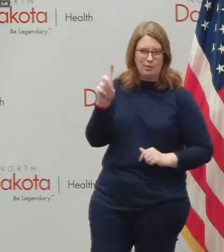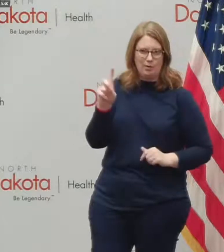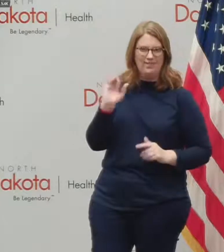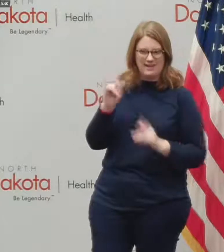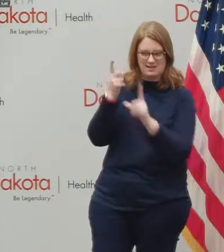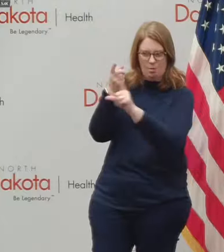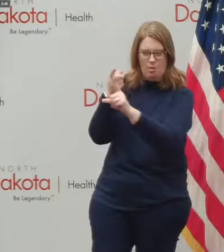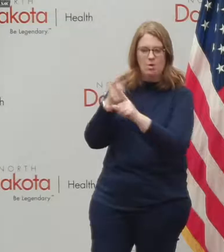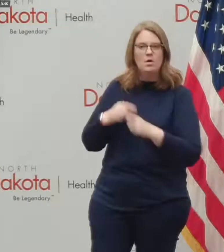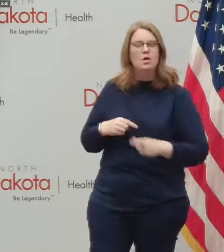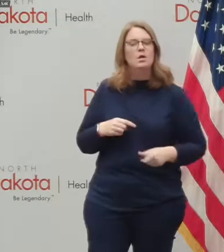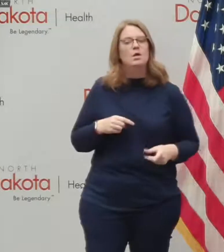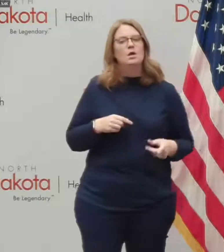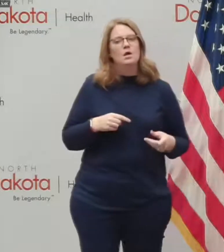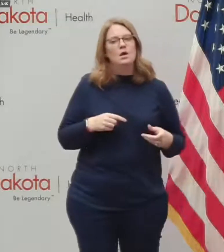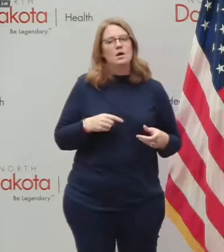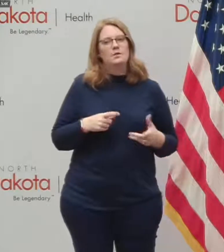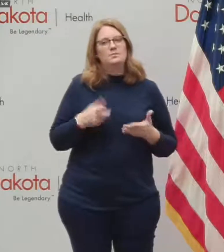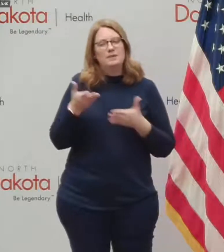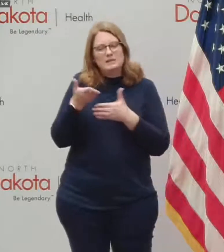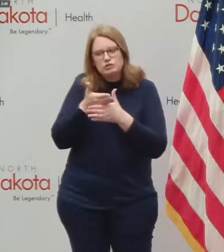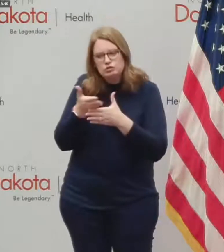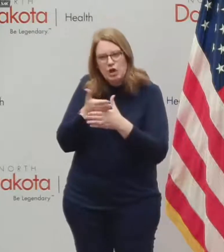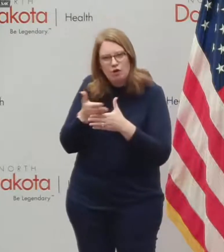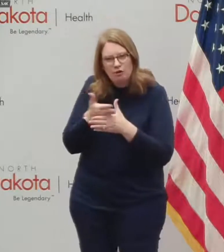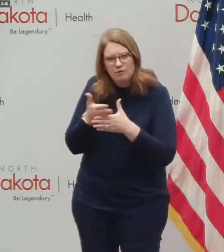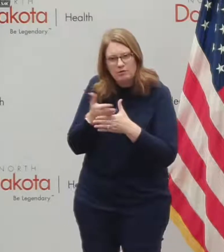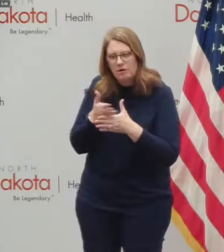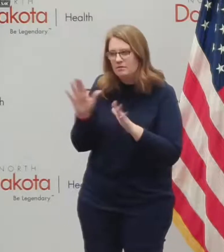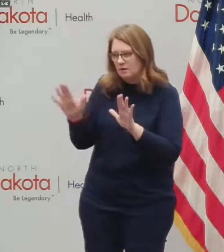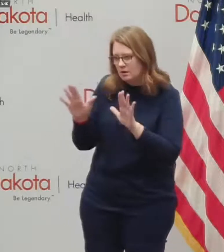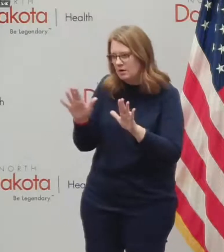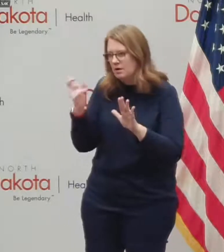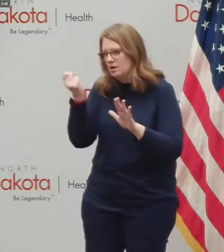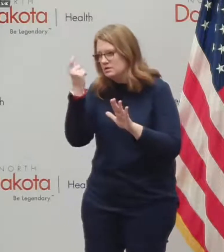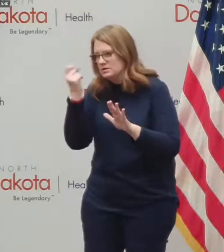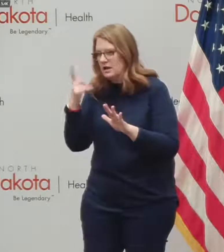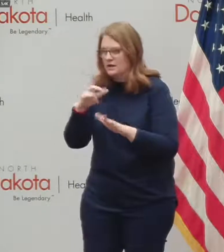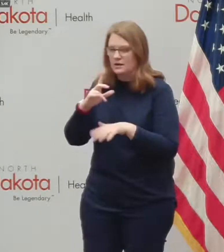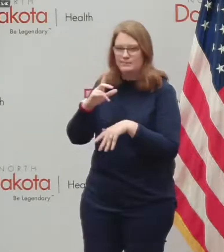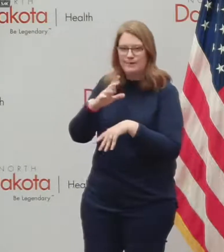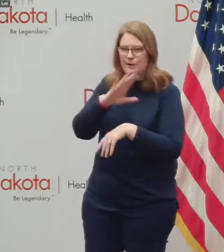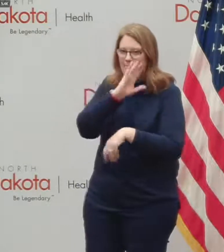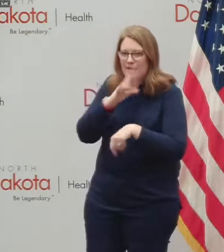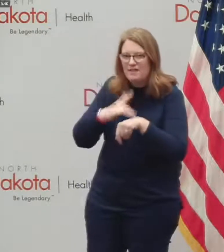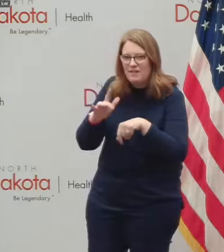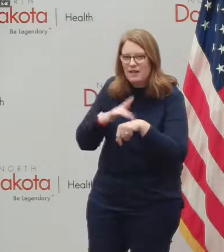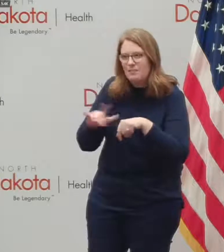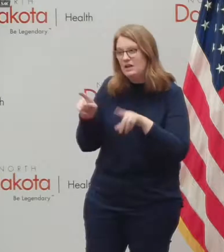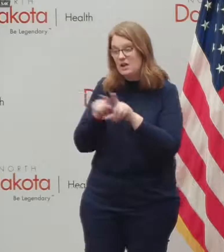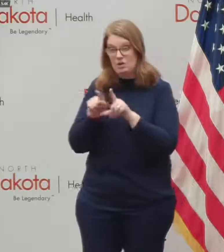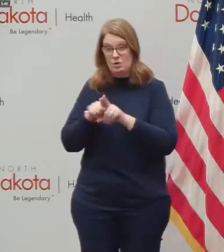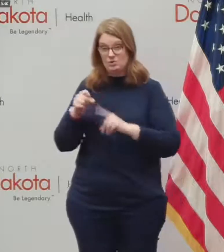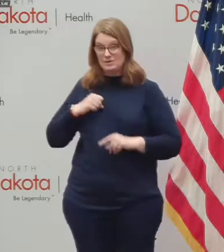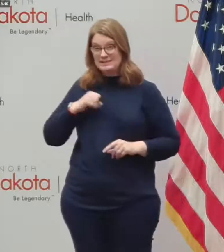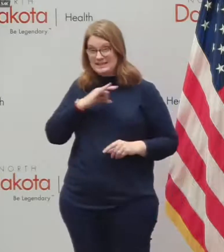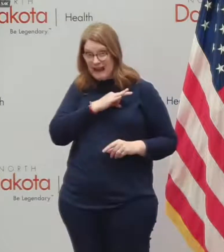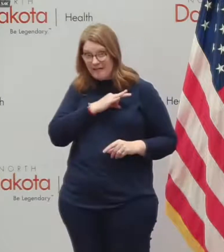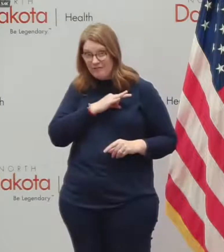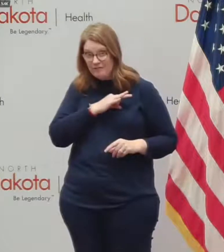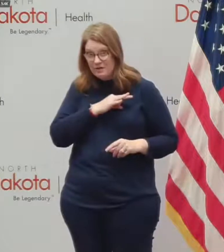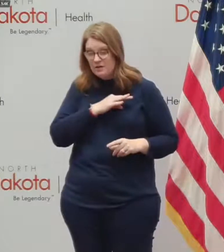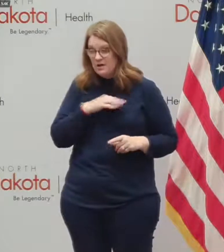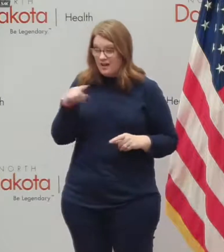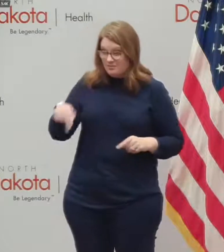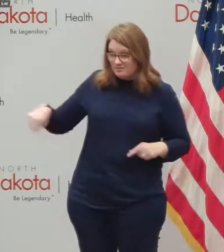to, by sharing and understanding where the capacity is, and it's not about beds, it's really about staffing. How can these